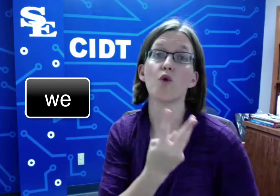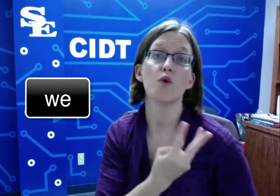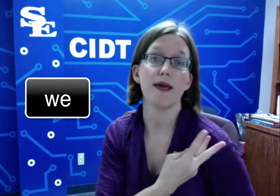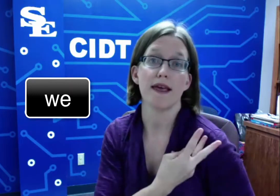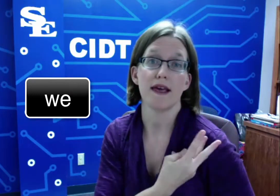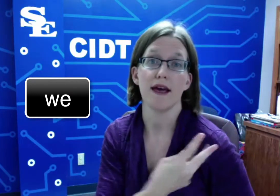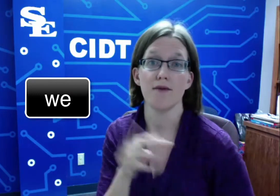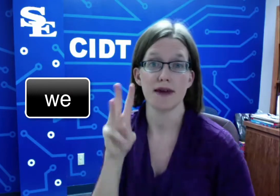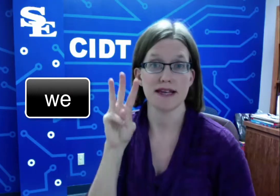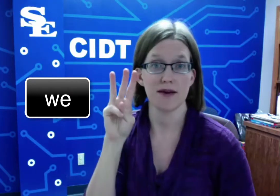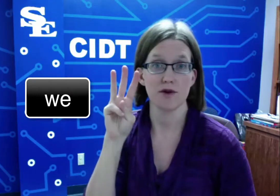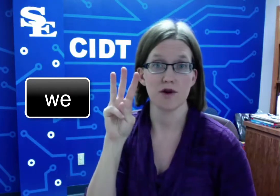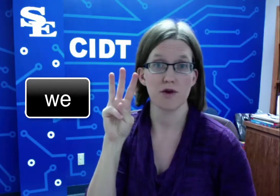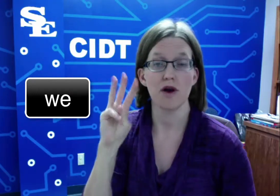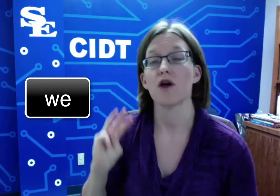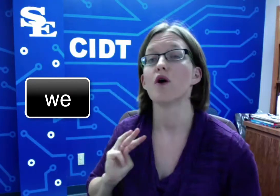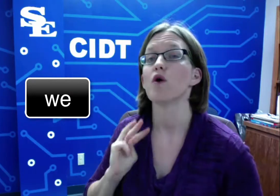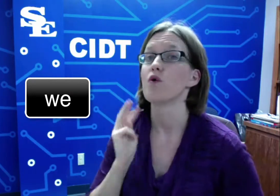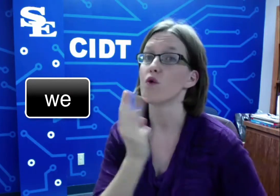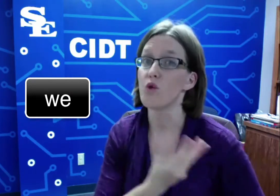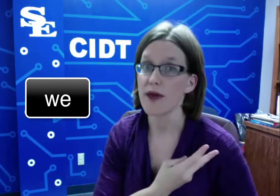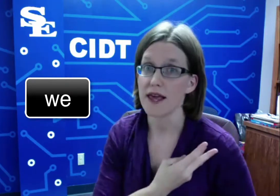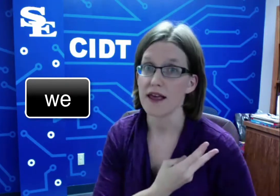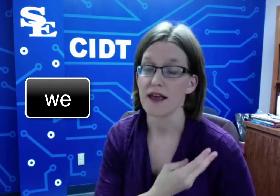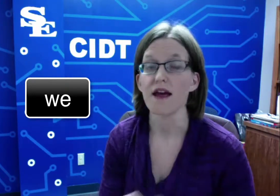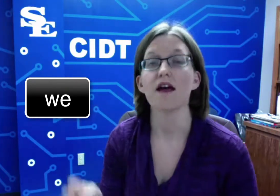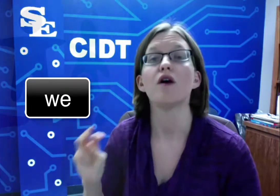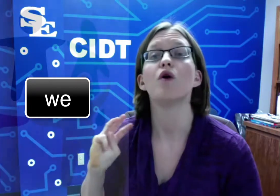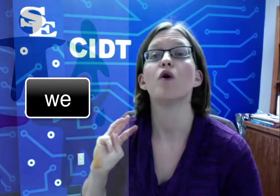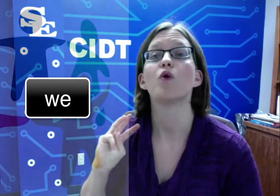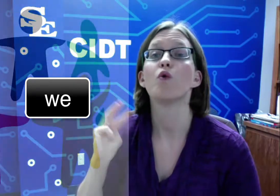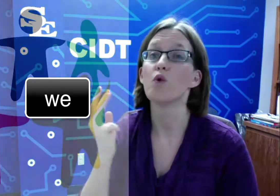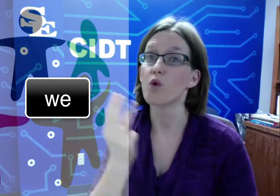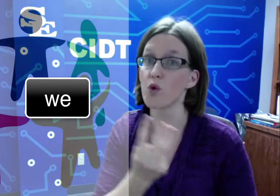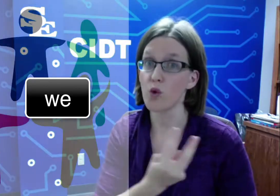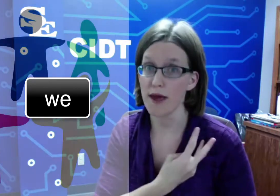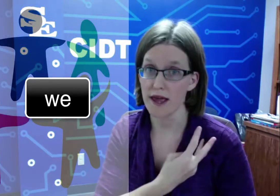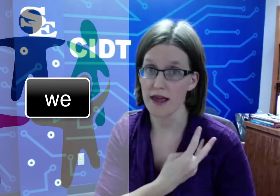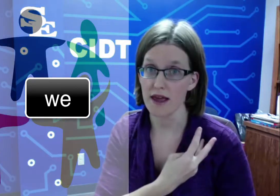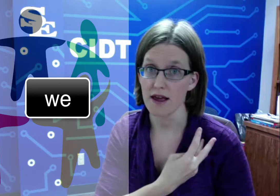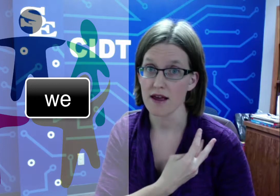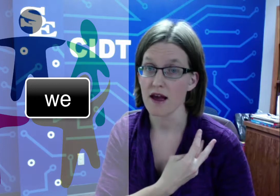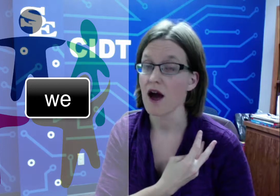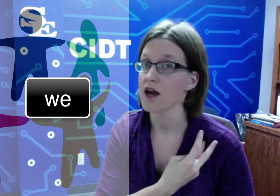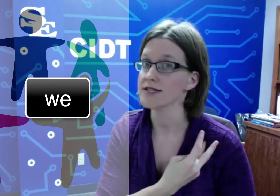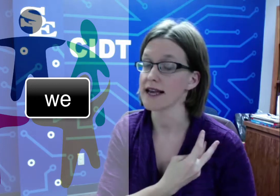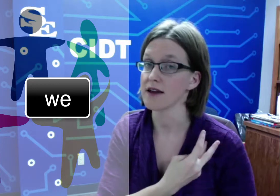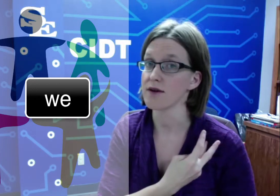We. Make a W. We. We. Are you saying it